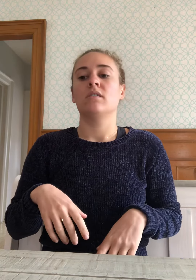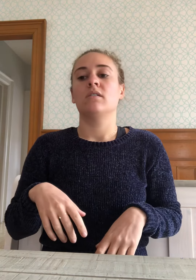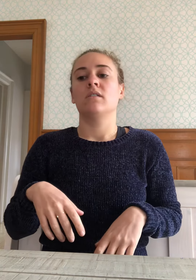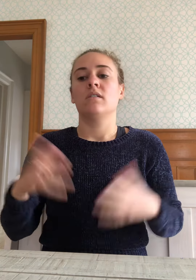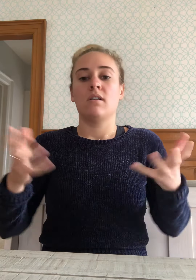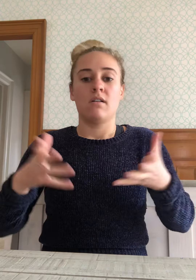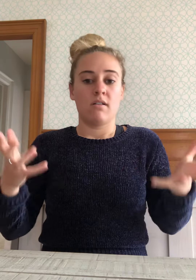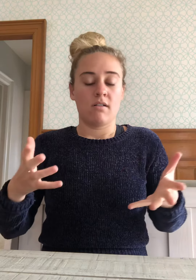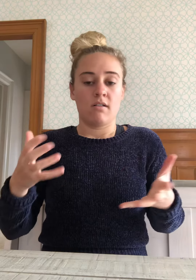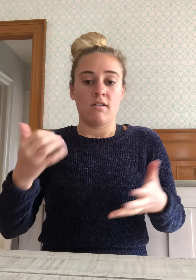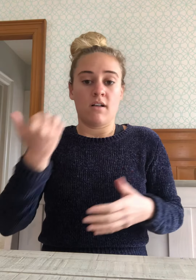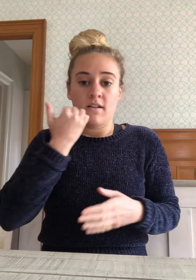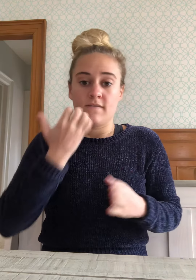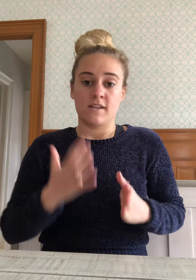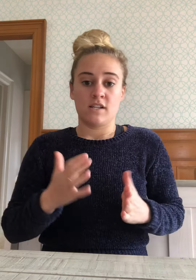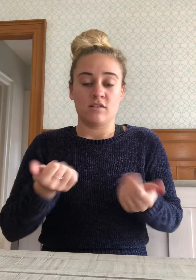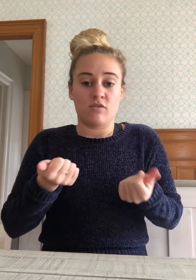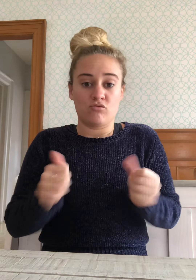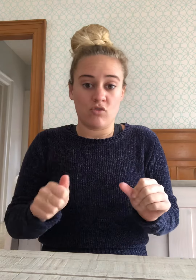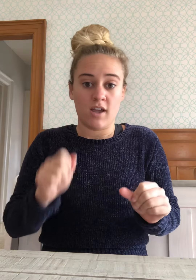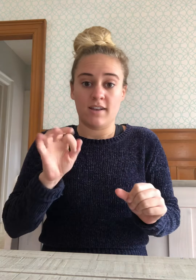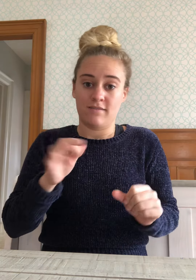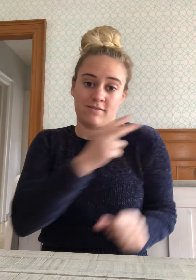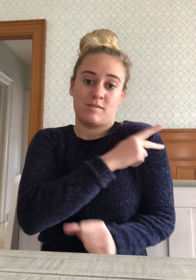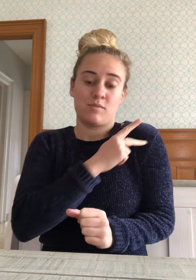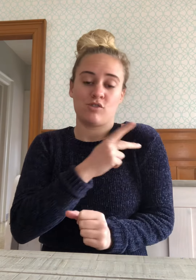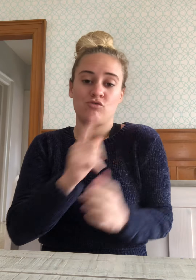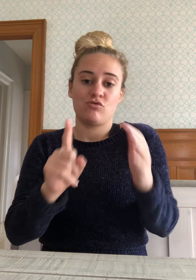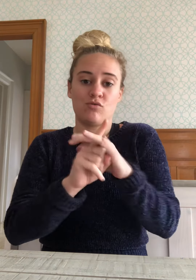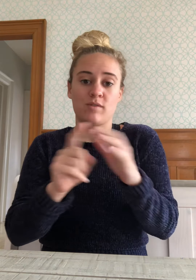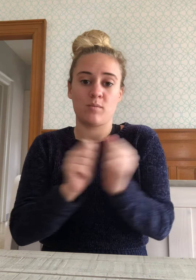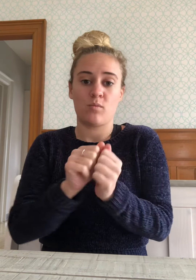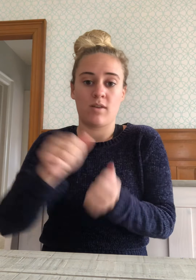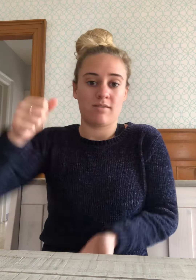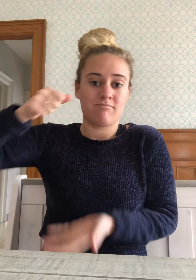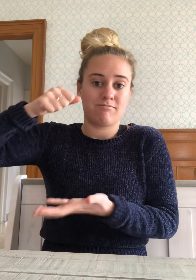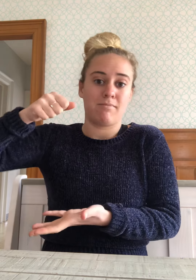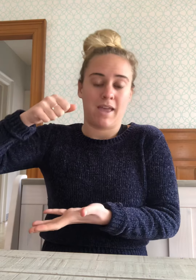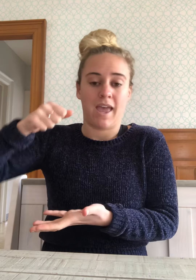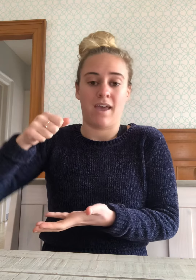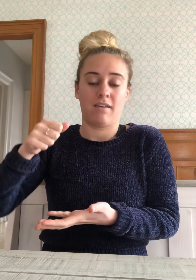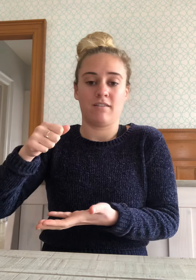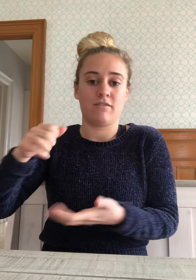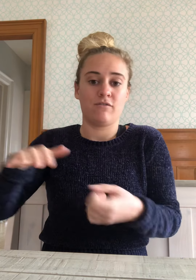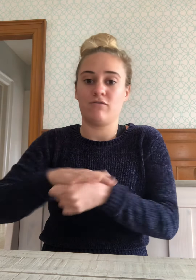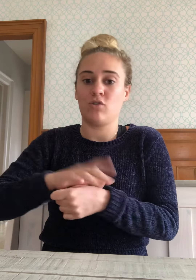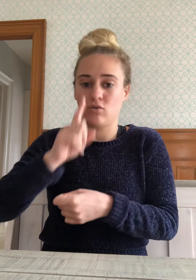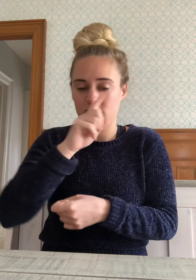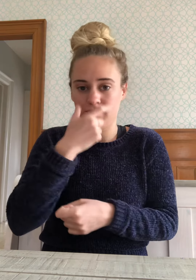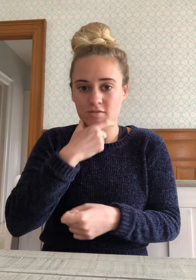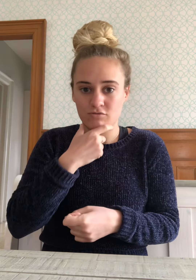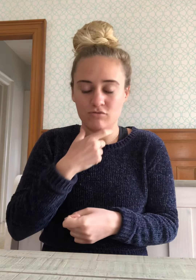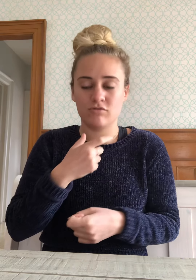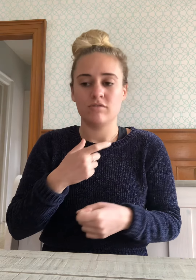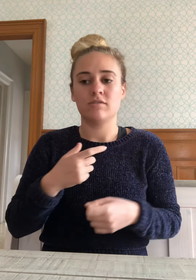tried, and as I said, so it's possible that they just jumped at the opportunity to make another set of dentures without